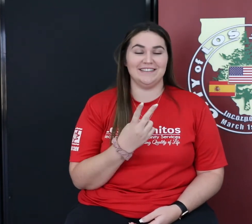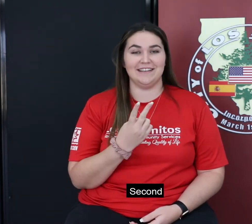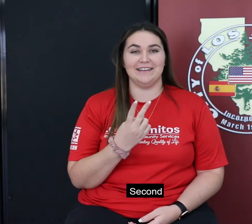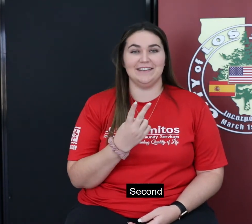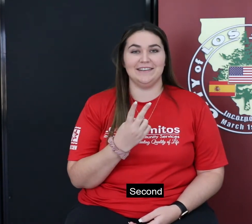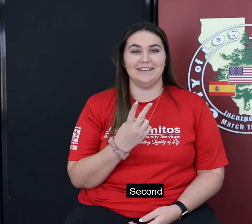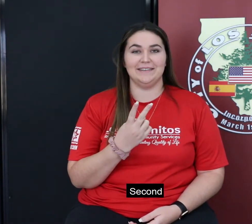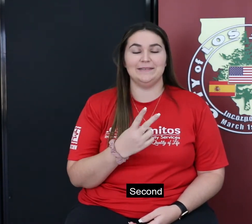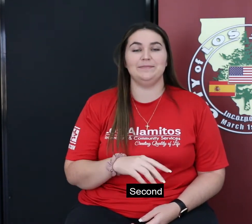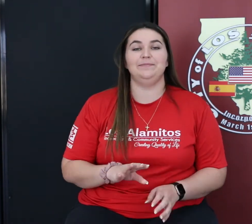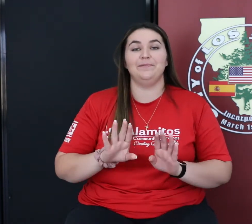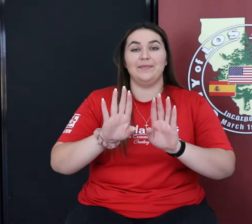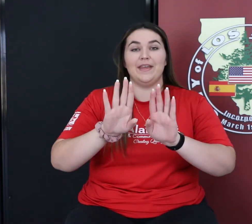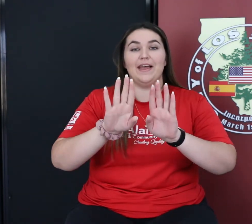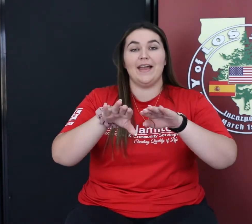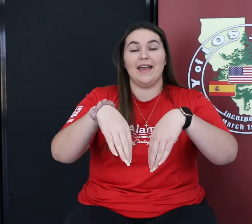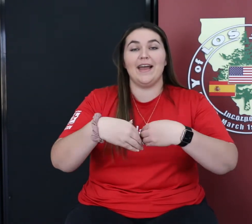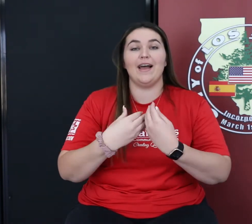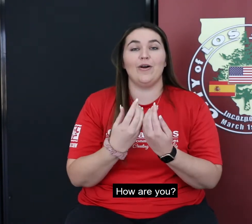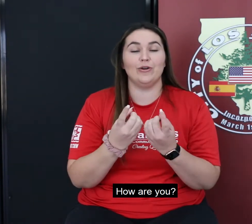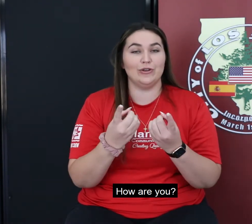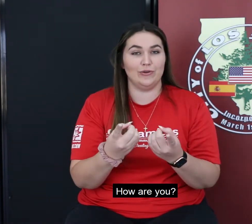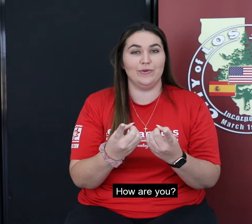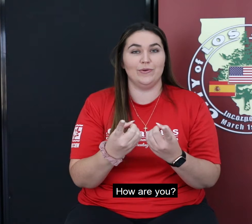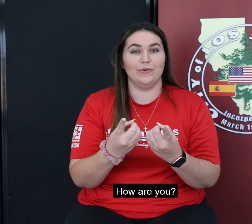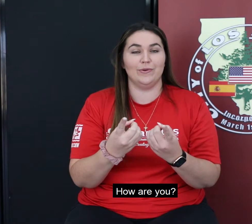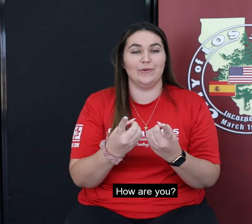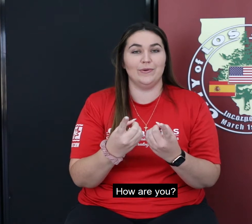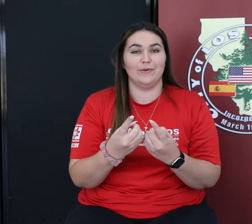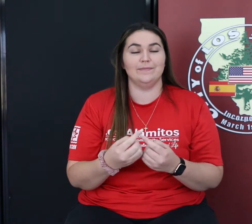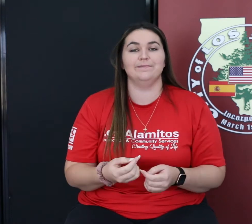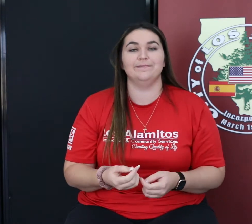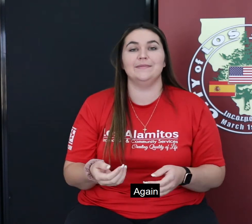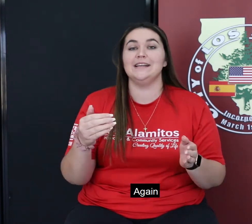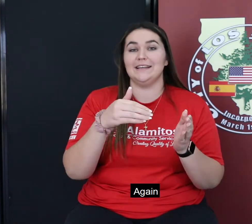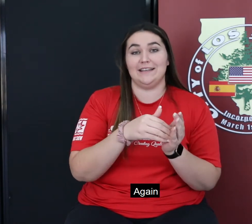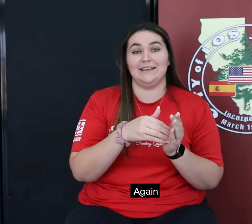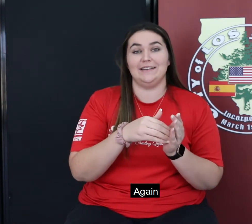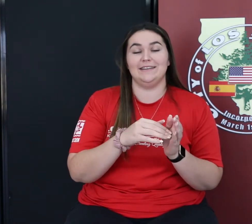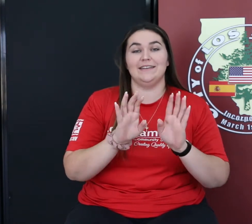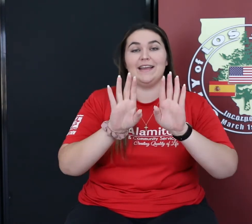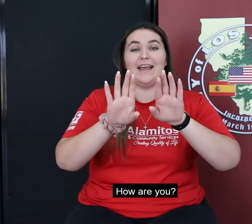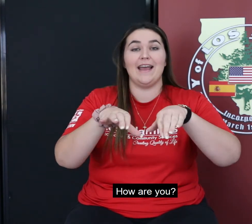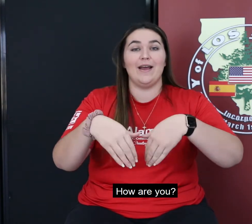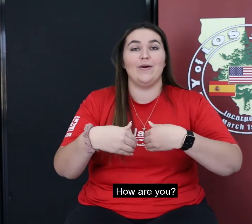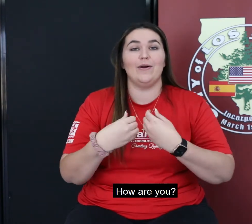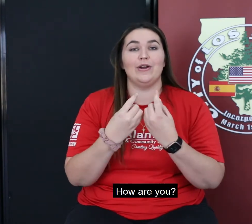Second, how are you? Again, how are you?